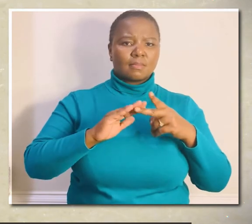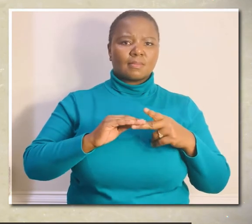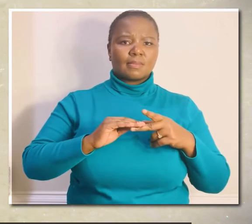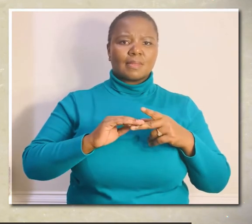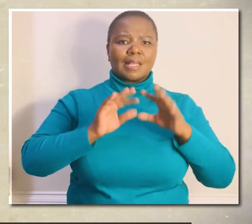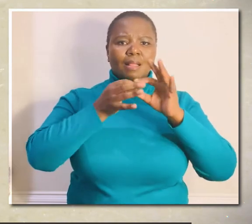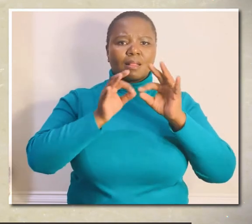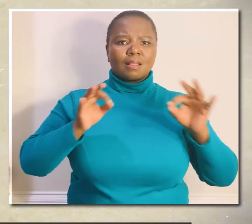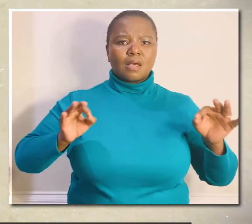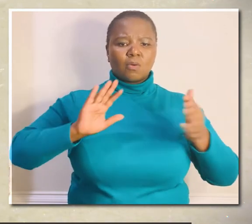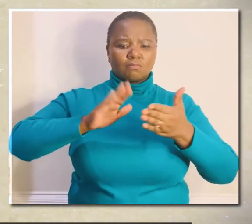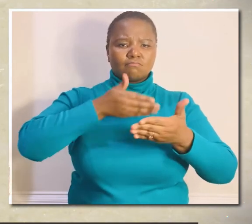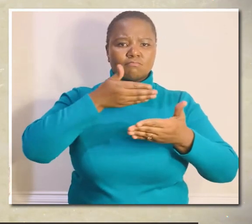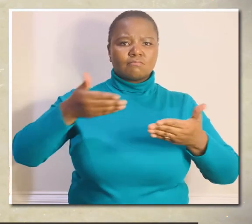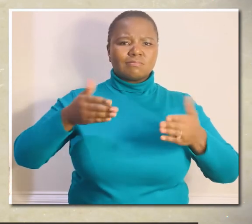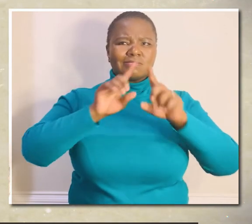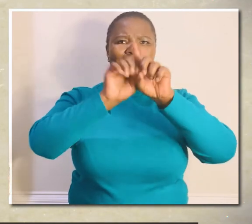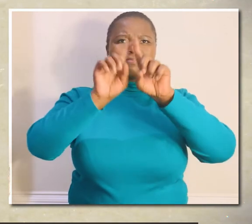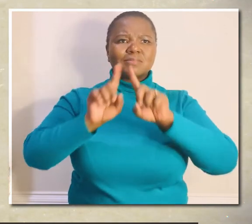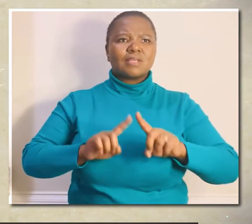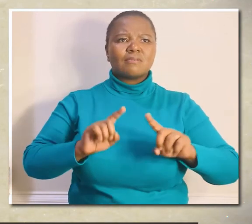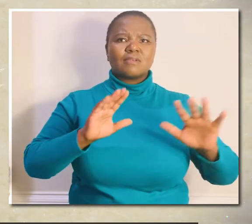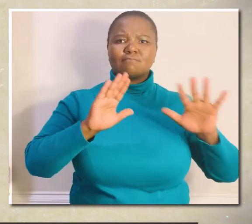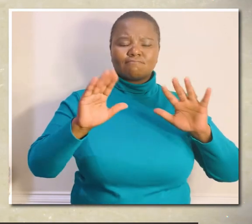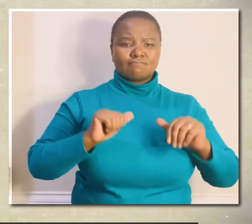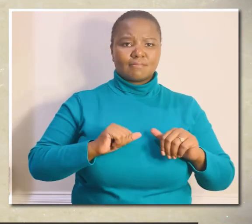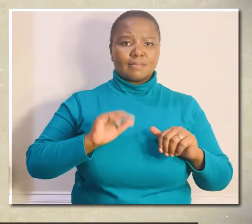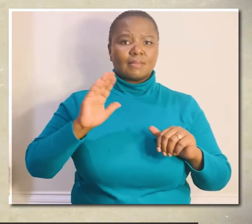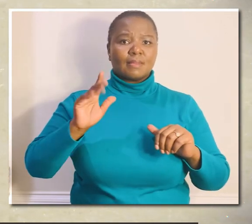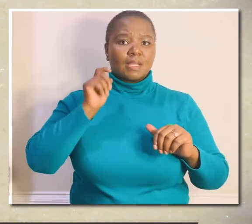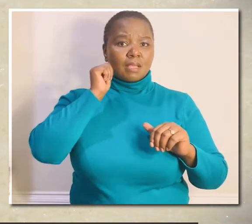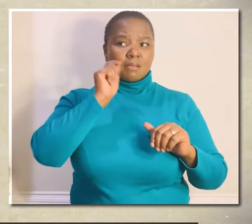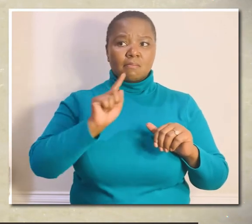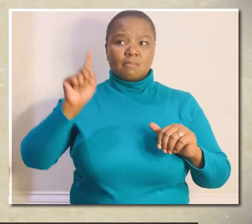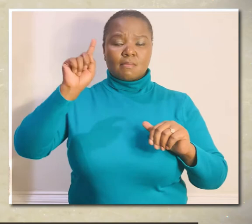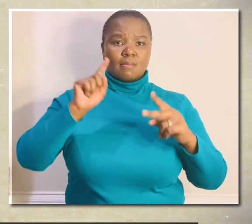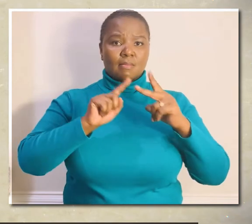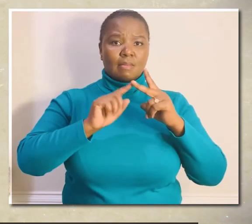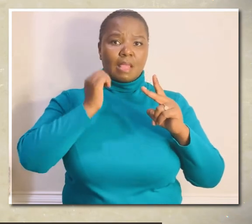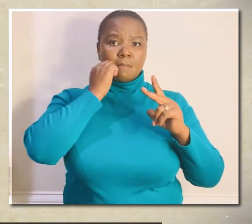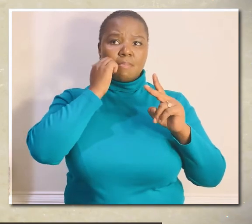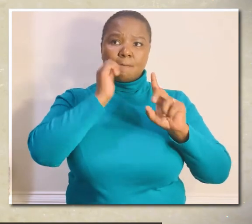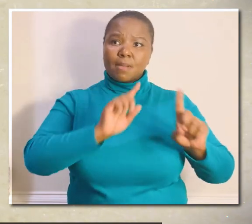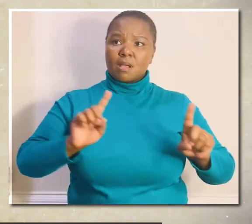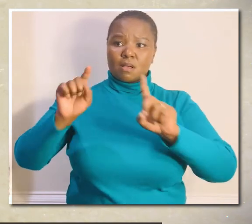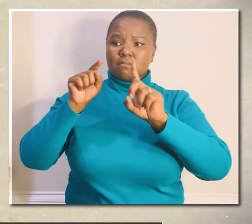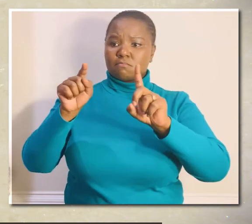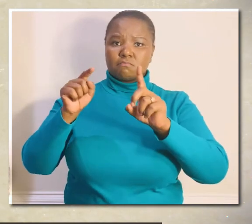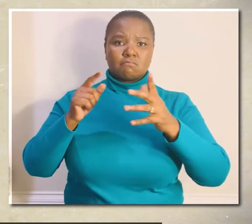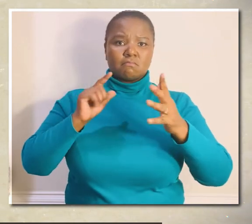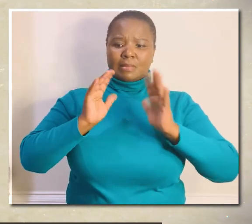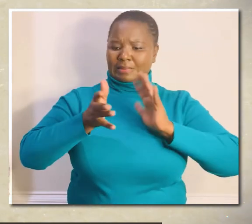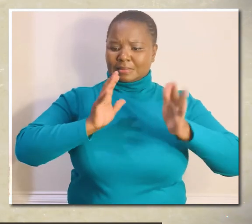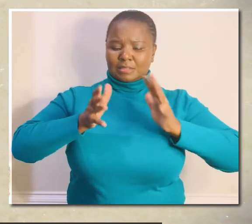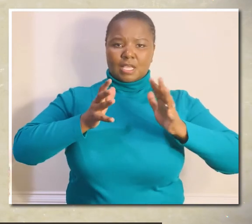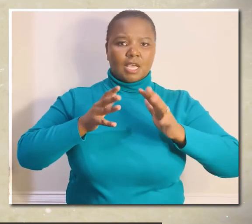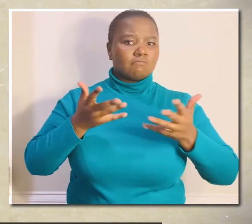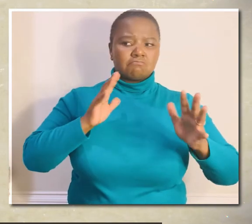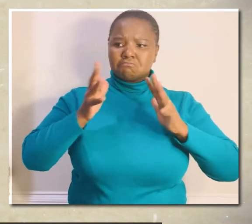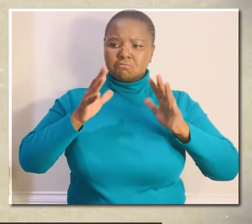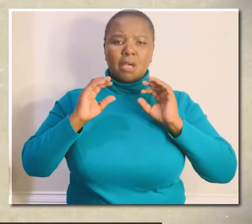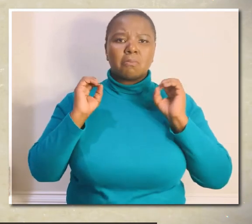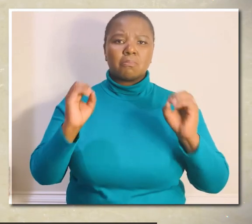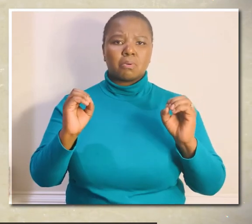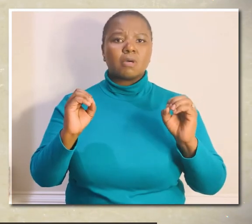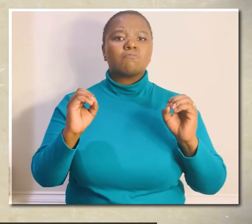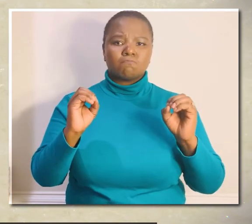deaf parents, coders with one deaf parent, coders whose parents signed, coders whose parents were oral, coders who were involved in